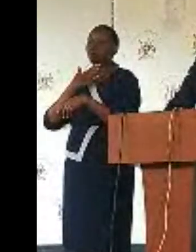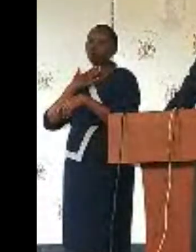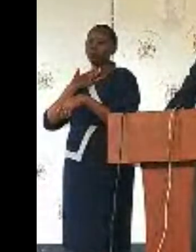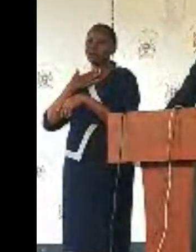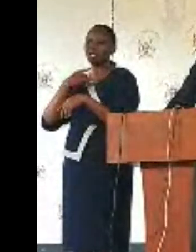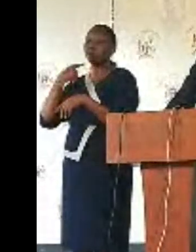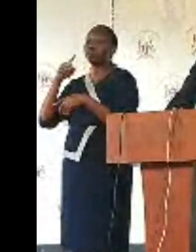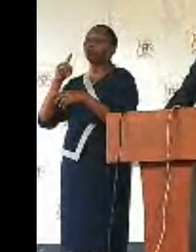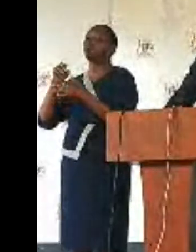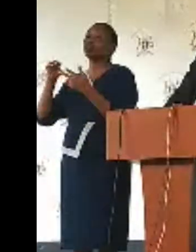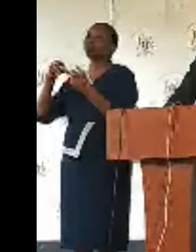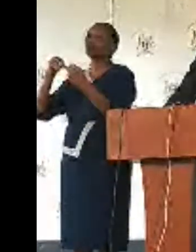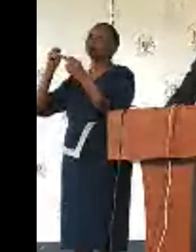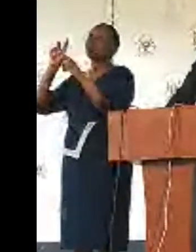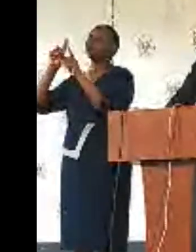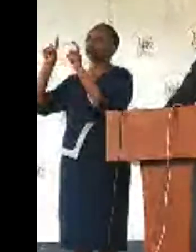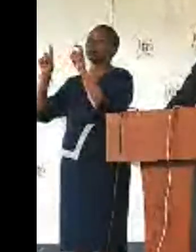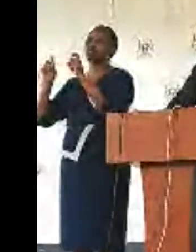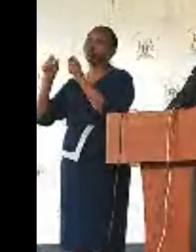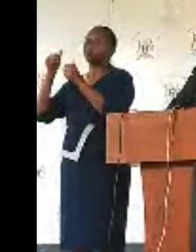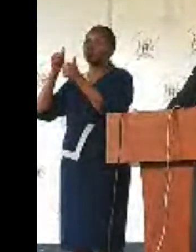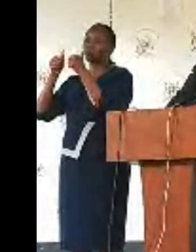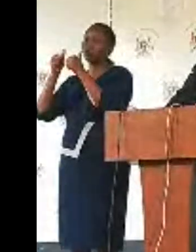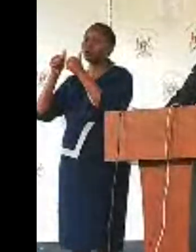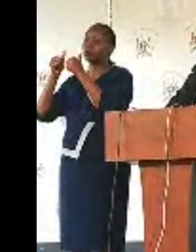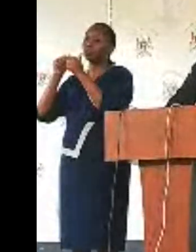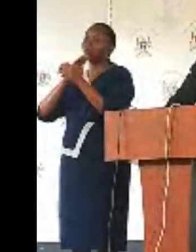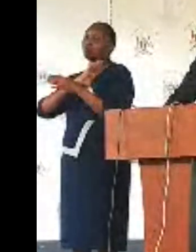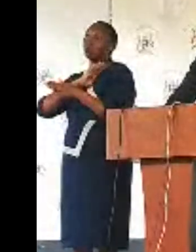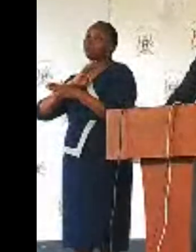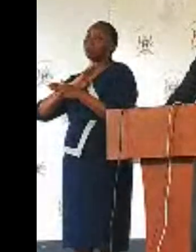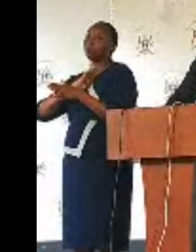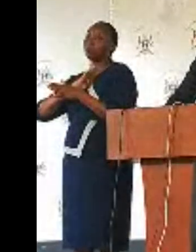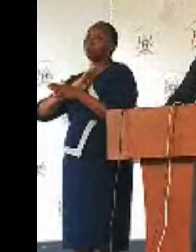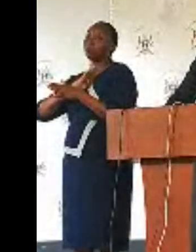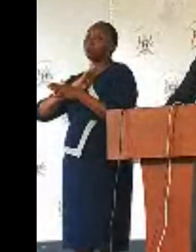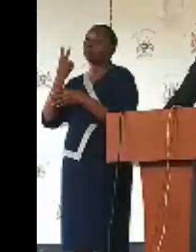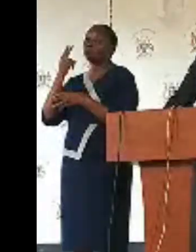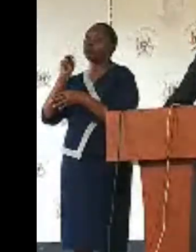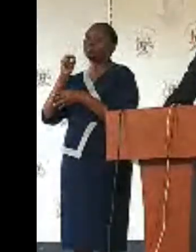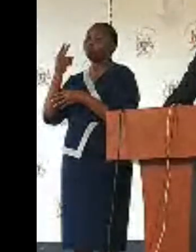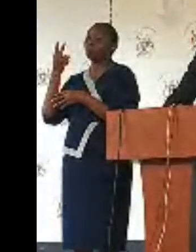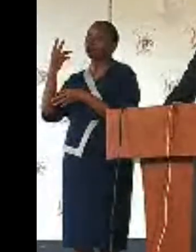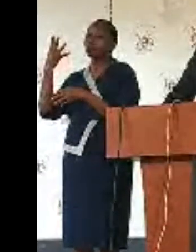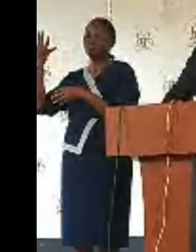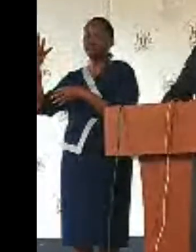examination, which the board conducted in 2024.